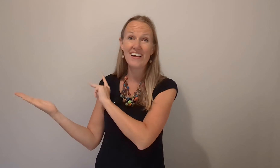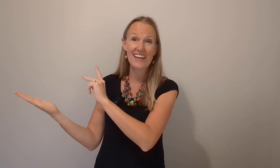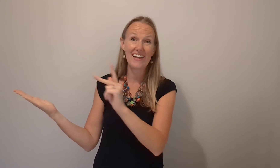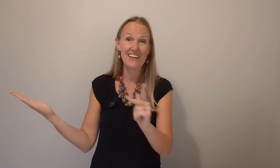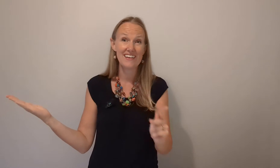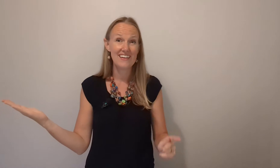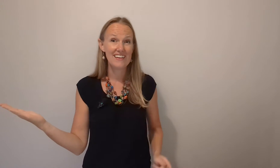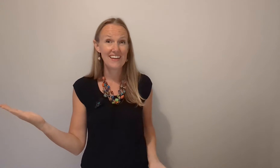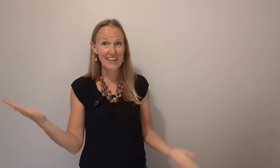a king.